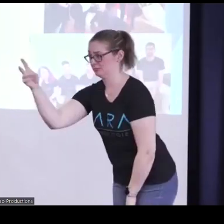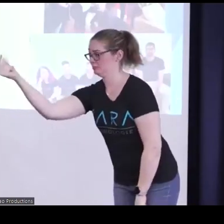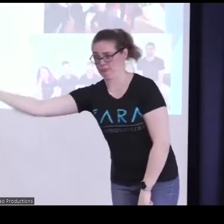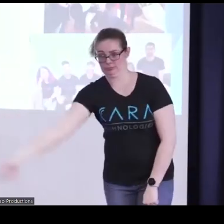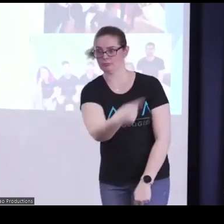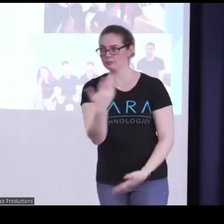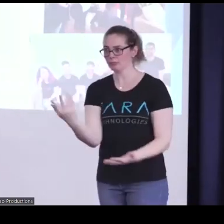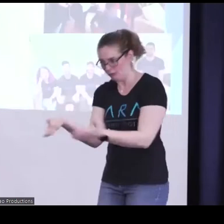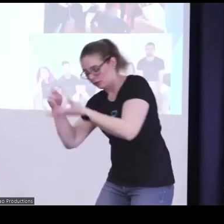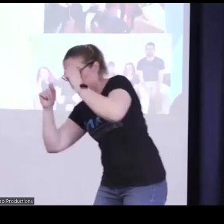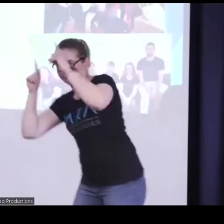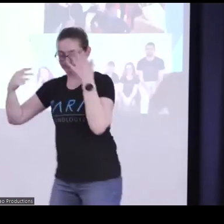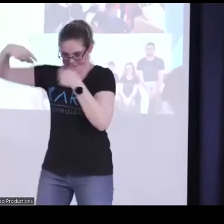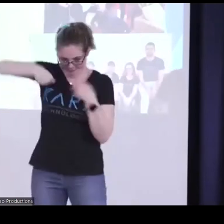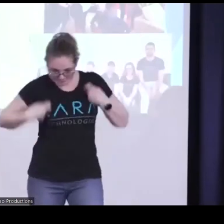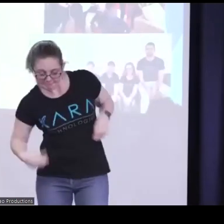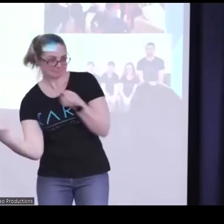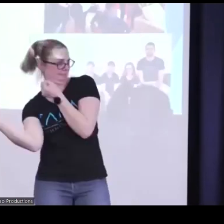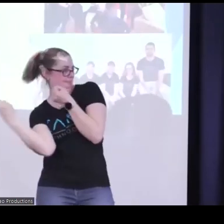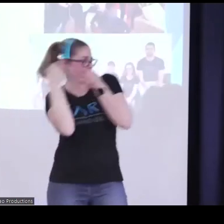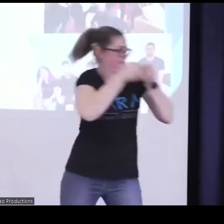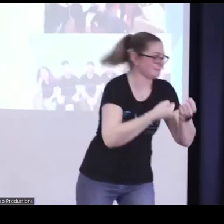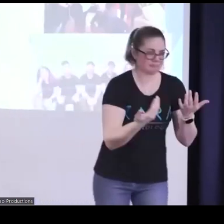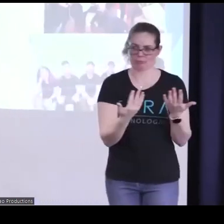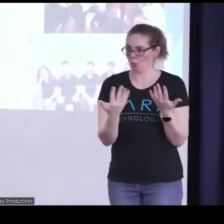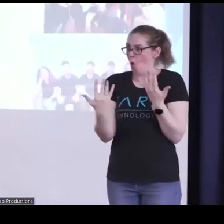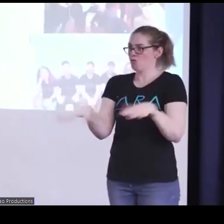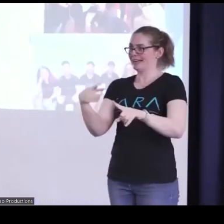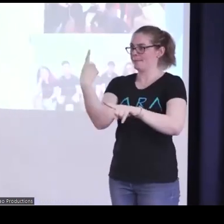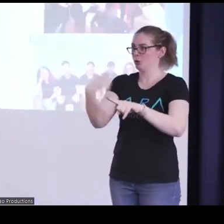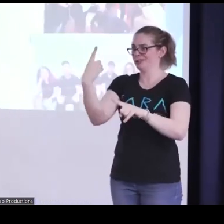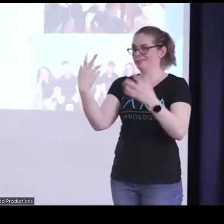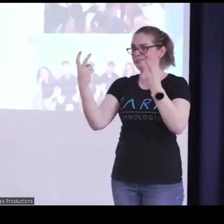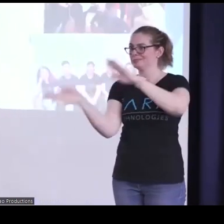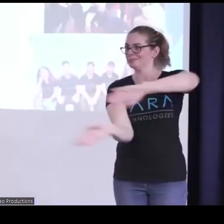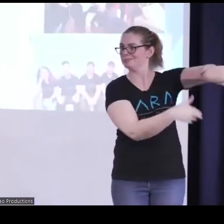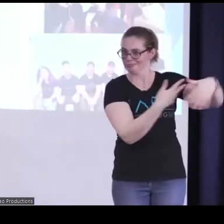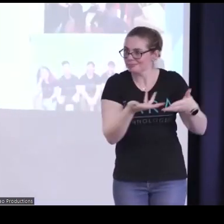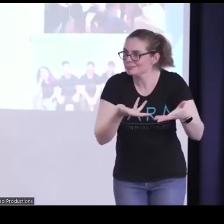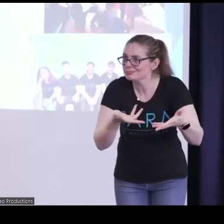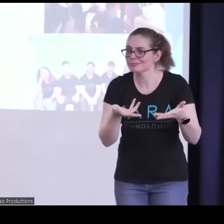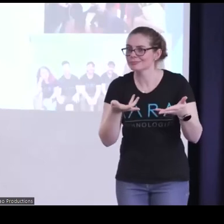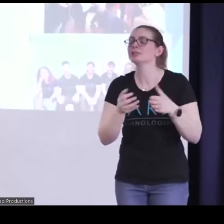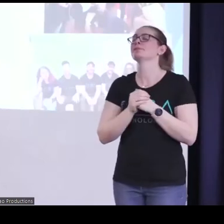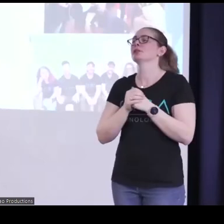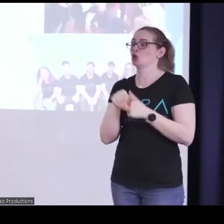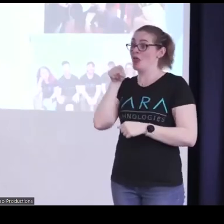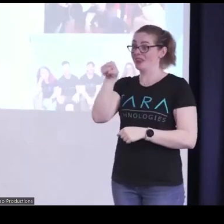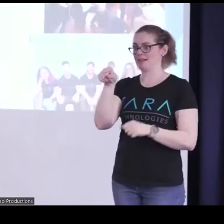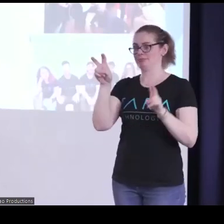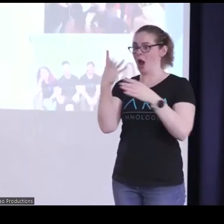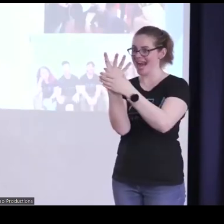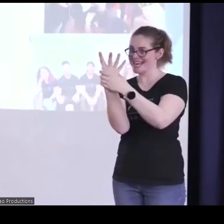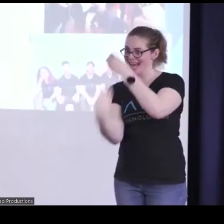3 a.m. in the morning, and you can't really expect an interpreter to quickly get out of bed and race there to be there on time. And the emergency has already passed by that